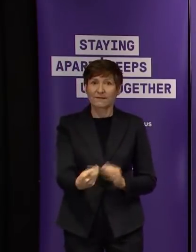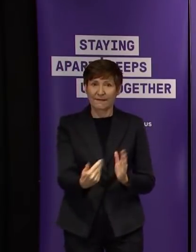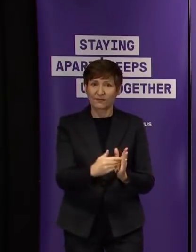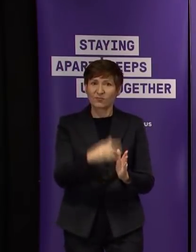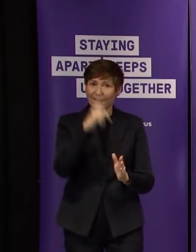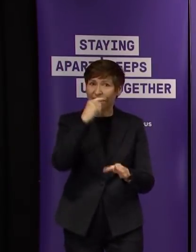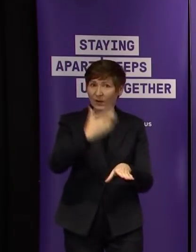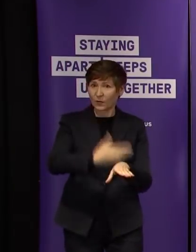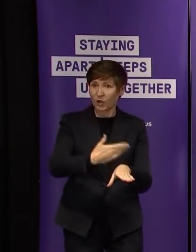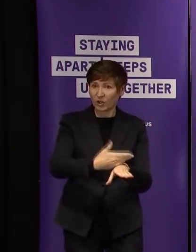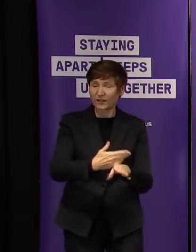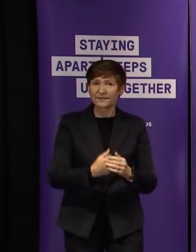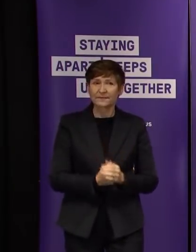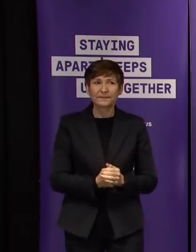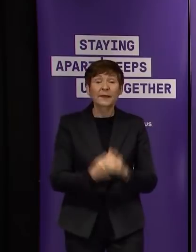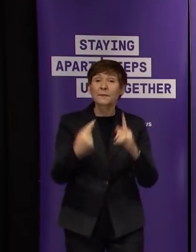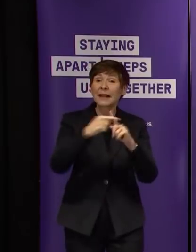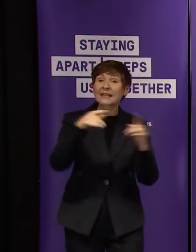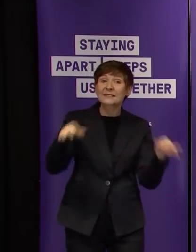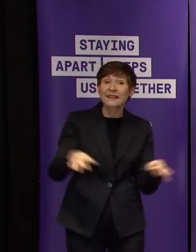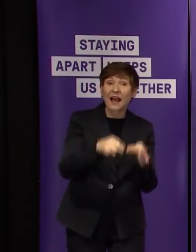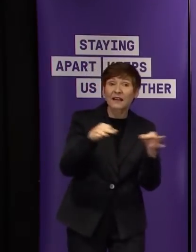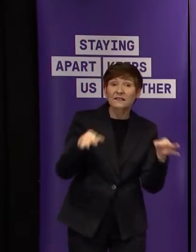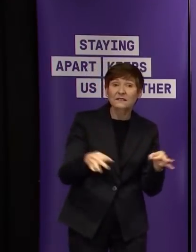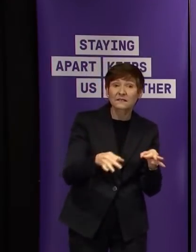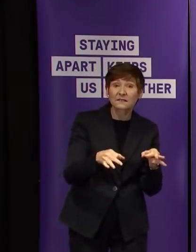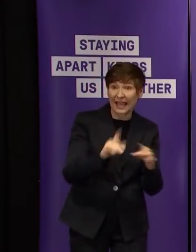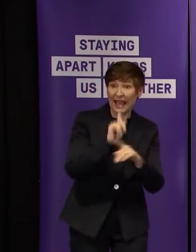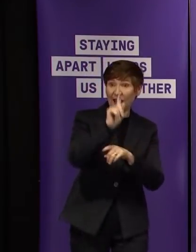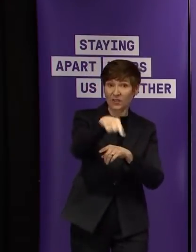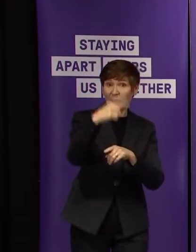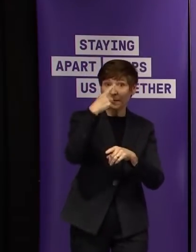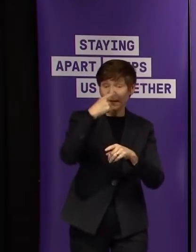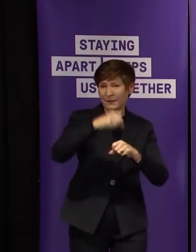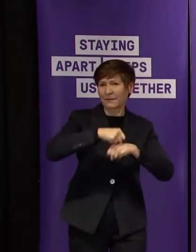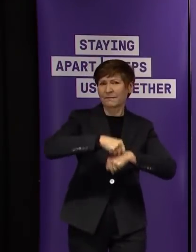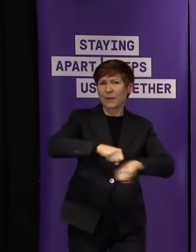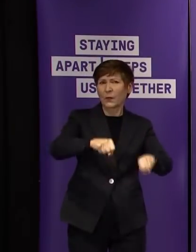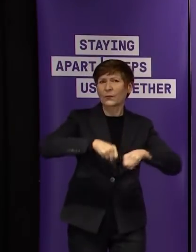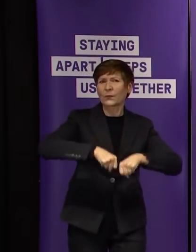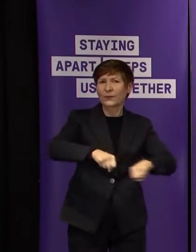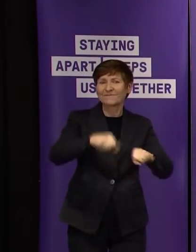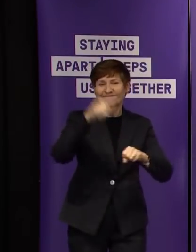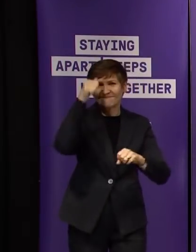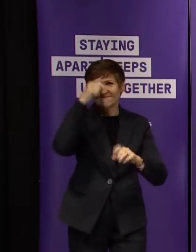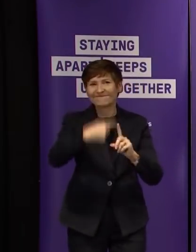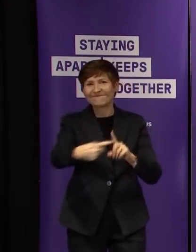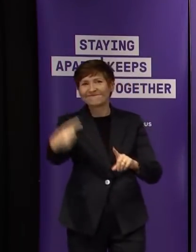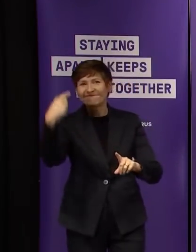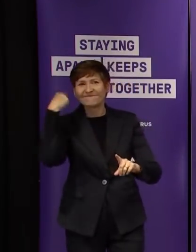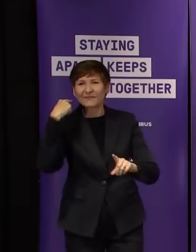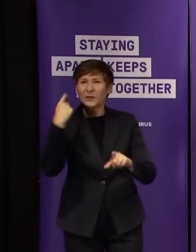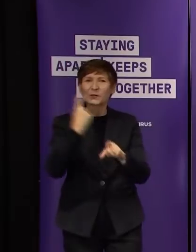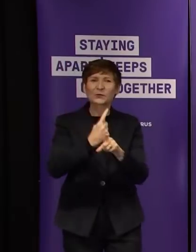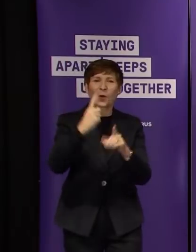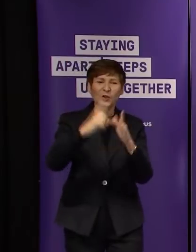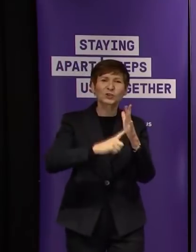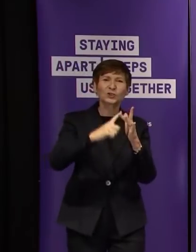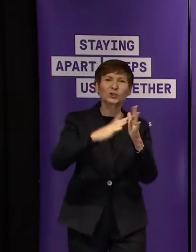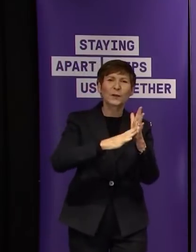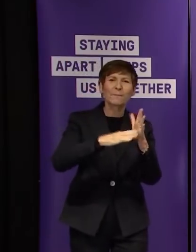to garden maintenance outside garden maintenance. I know that's been something that's been quite topical.